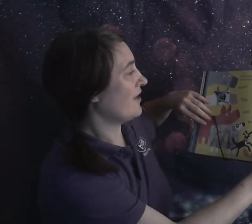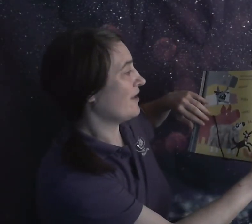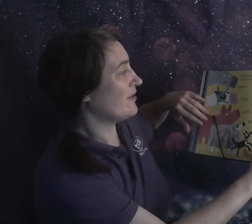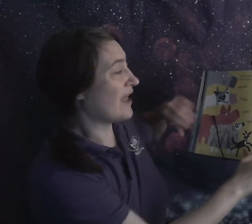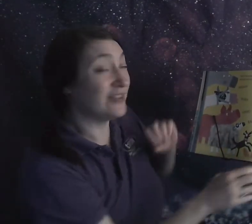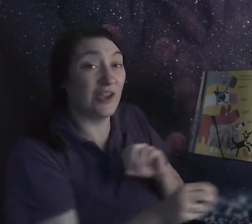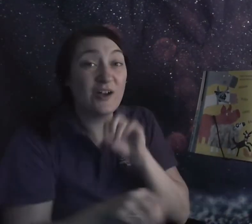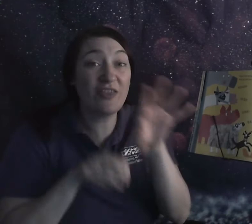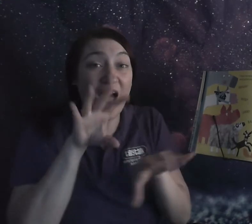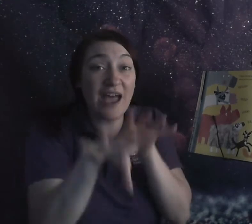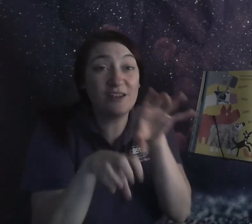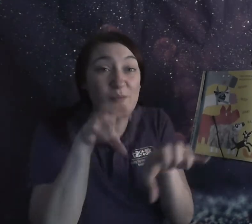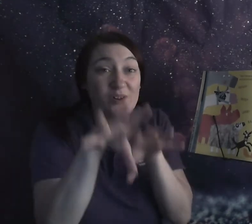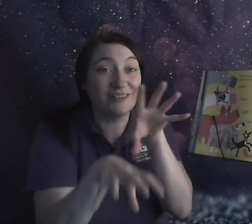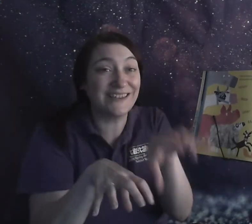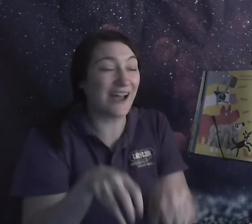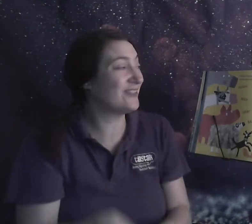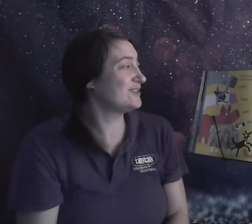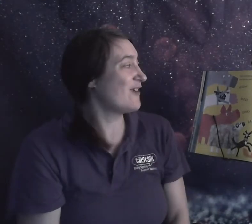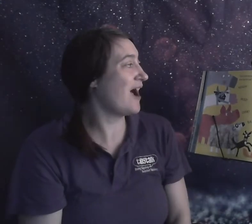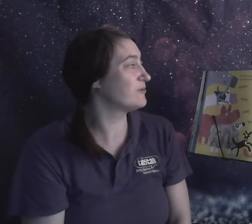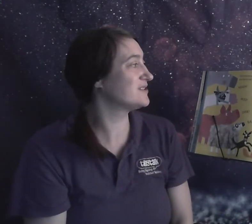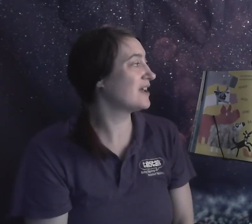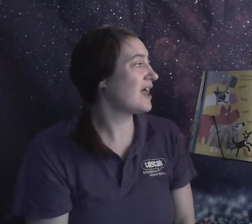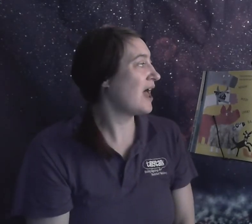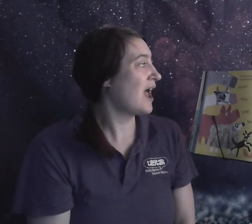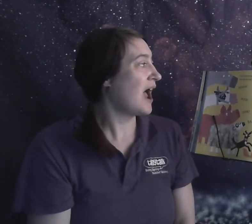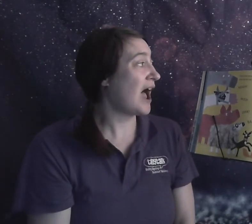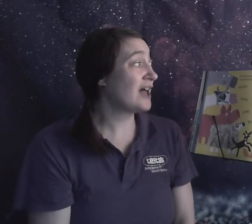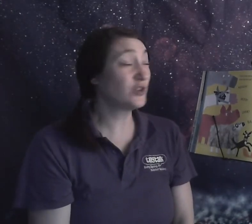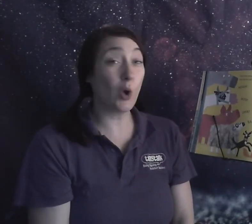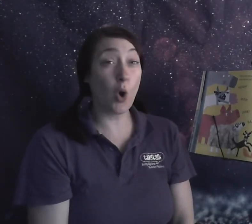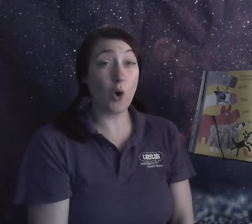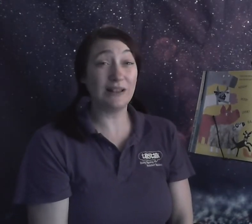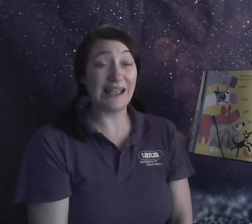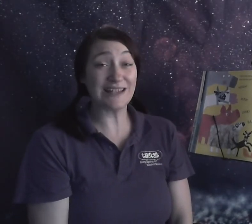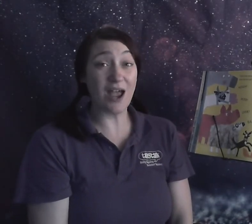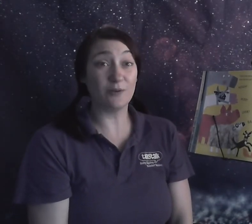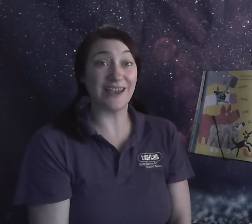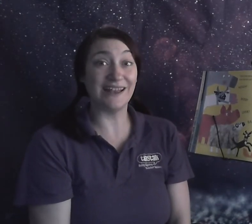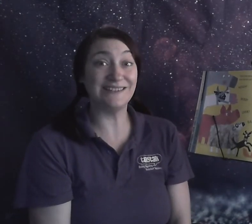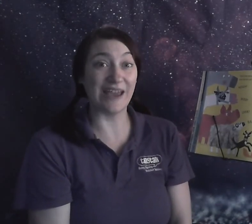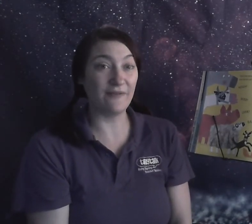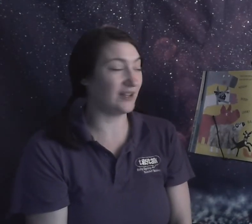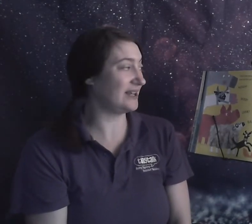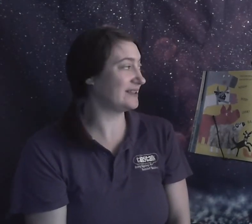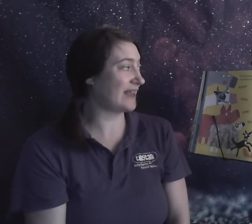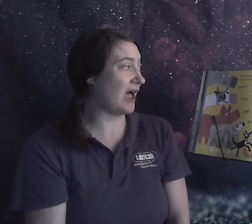Then the other animals gathered round and all let out a deafening sound.